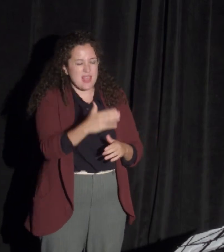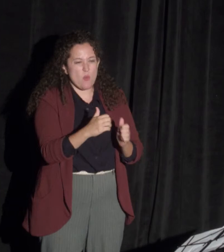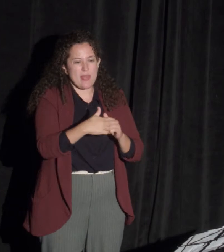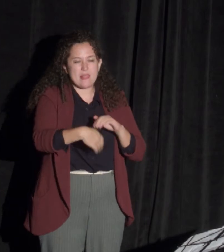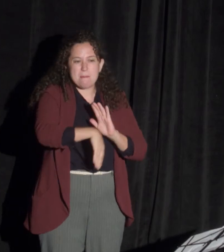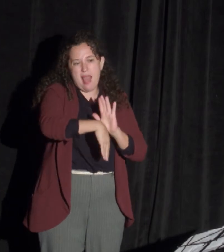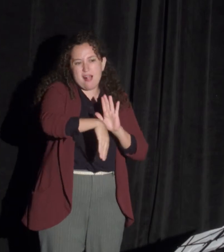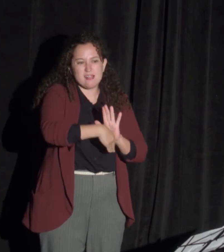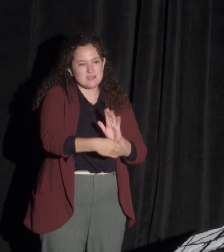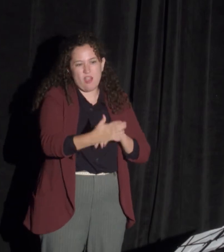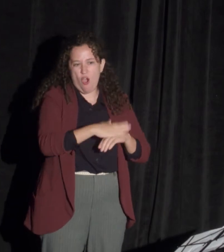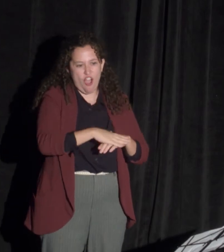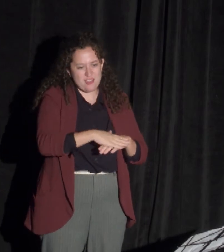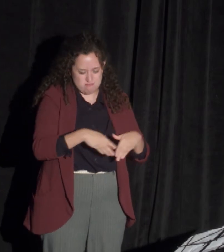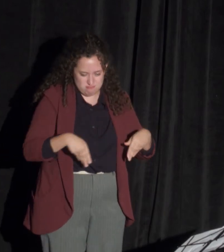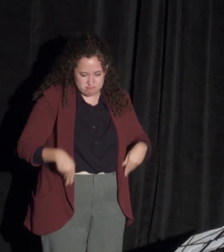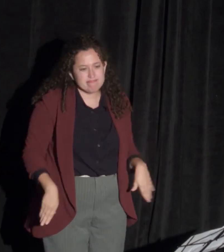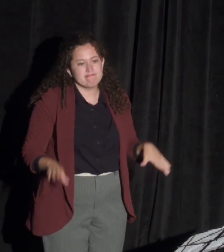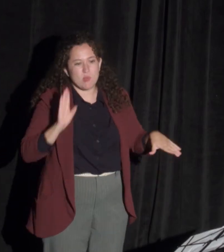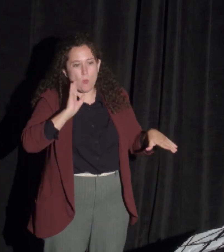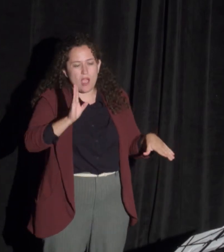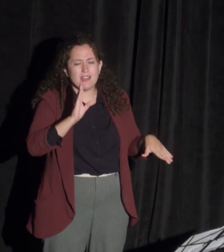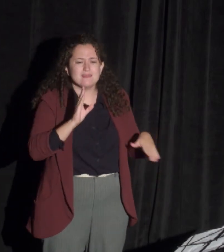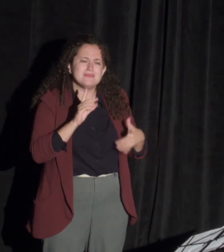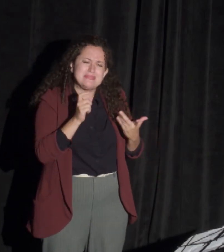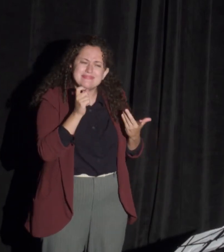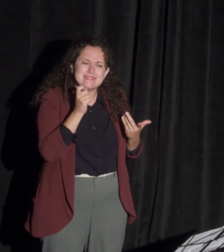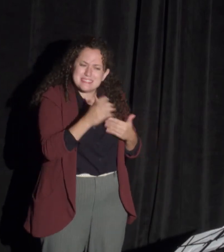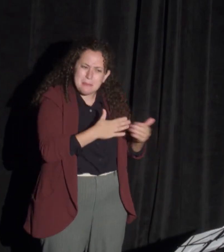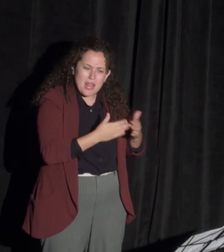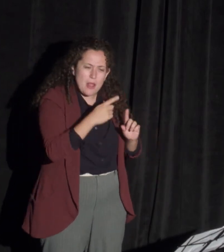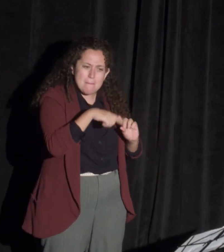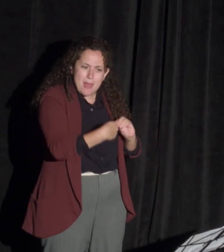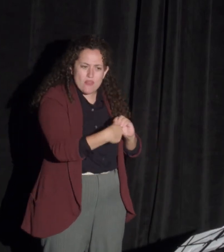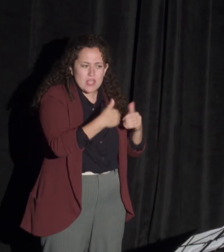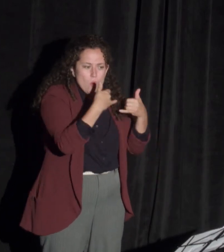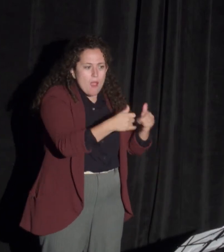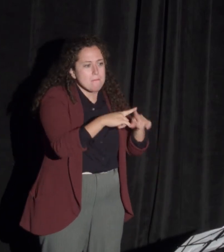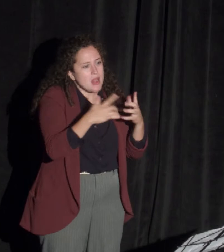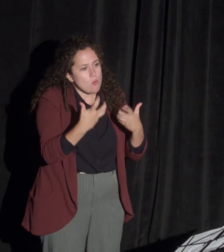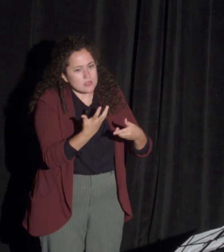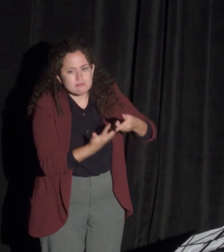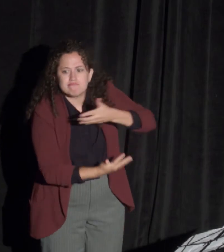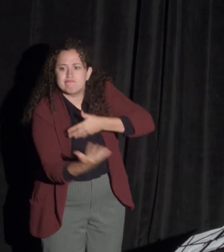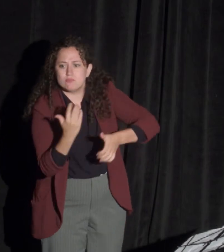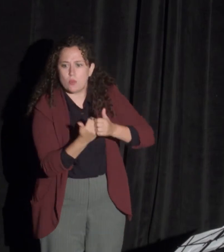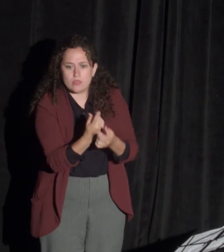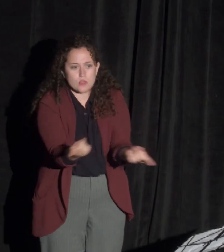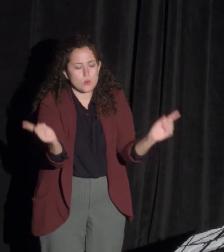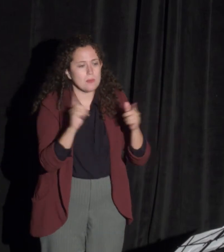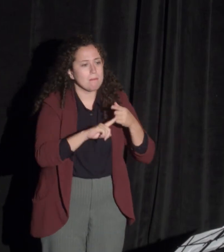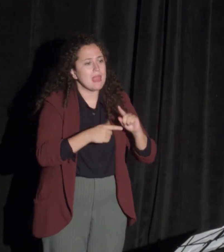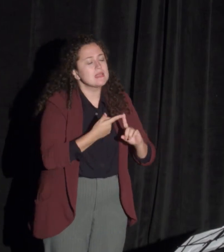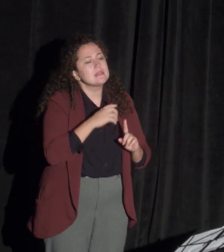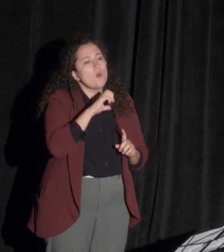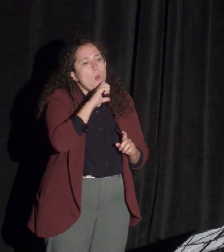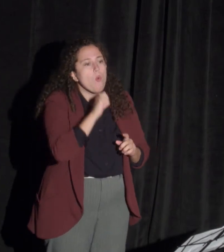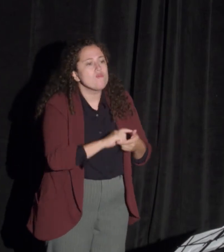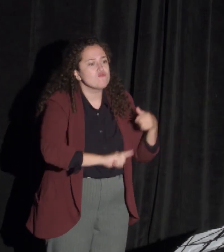just wanted to be with all of you again, to see old friends and make some new ones. But I got sick 6 weeks ago in the way that